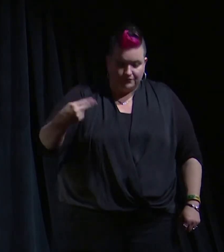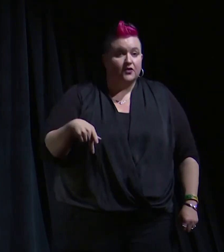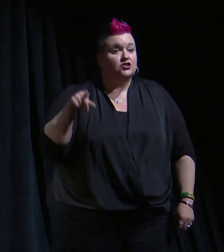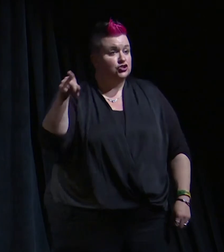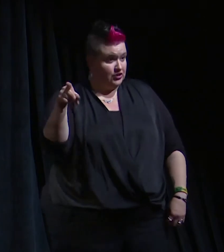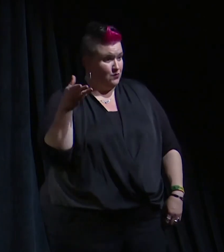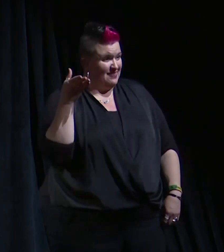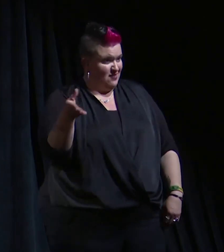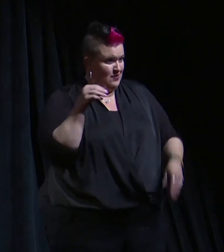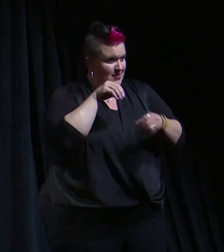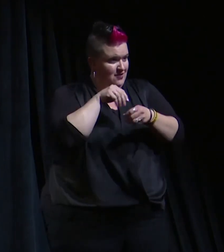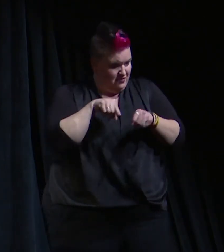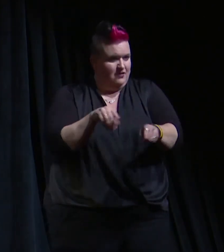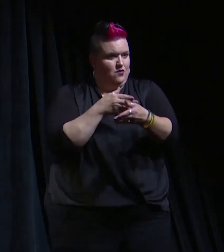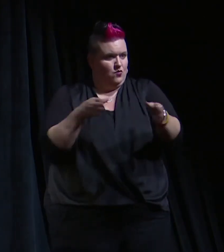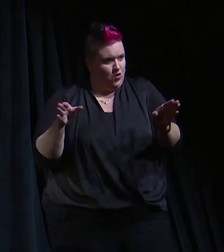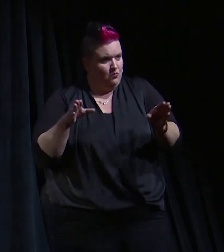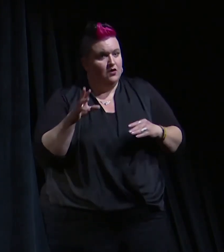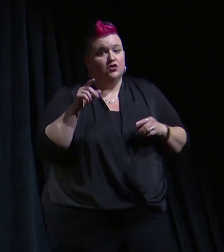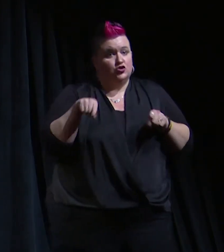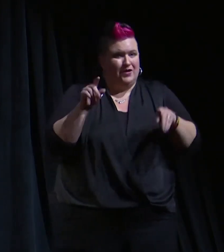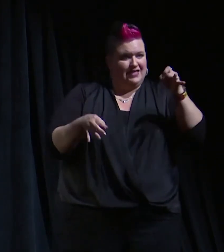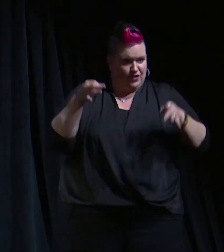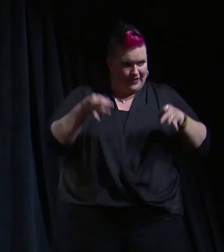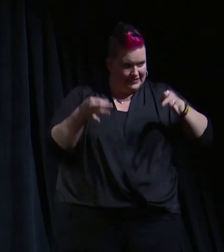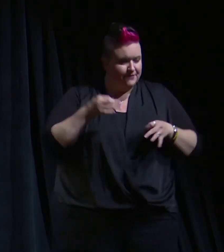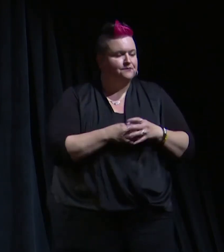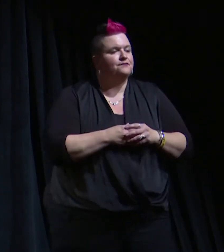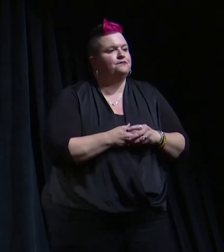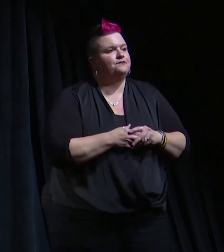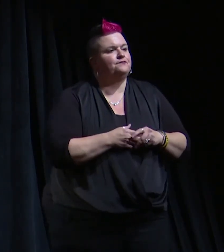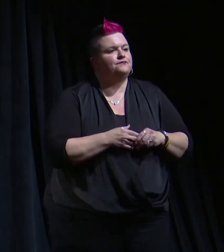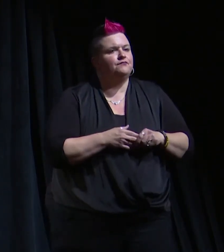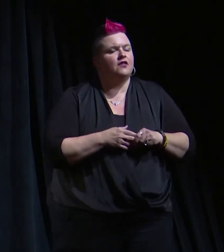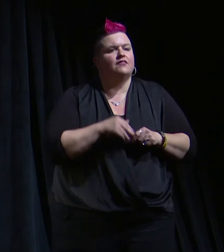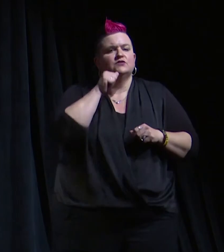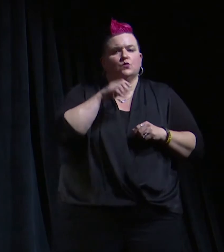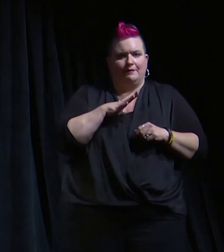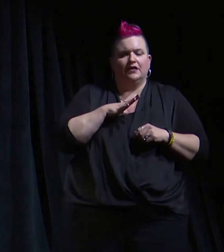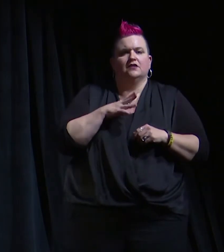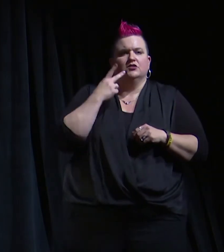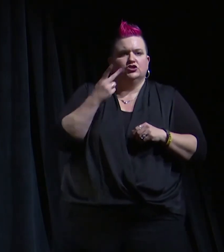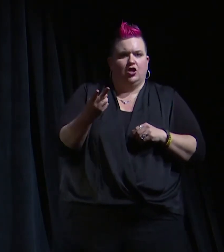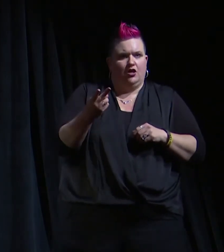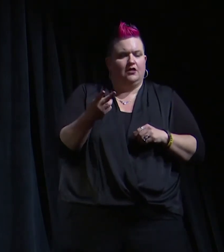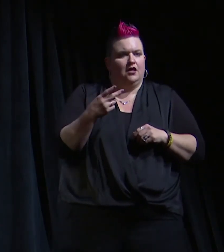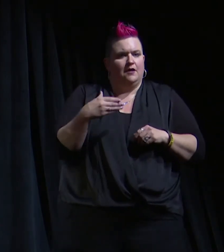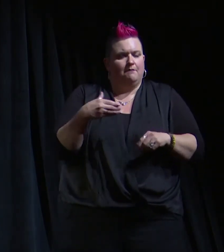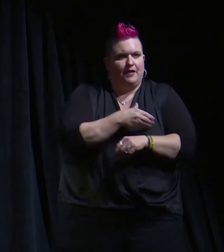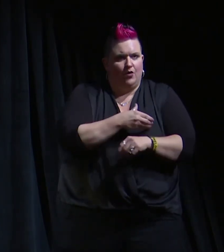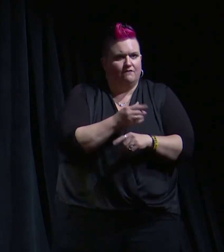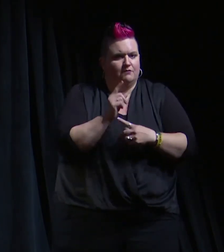the room when Brett Kavanaugh, during the hearings, she talks about it as being a powerful moment,